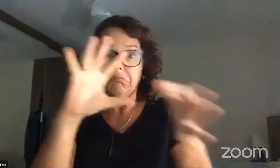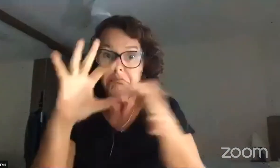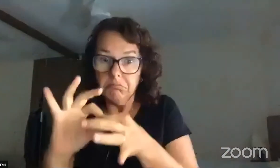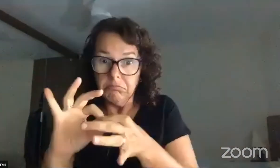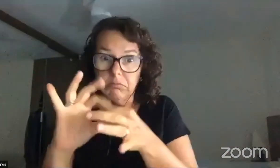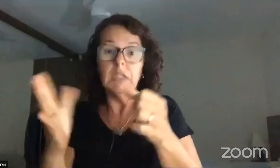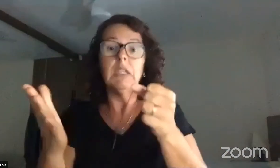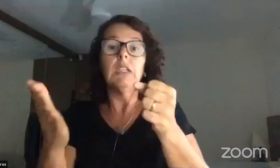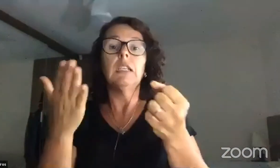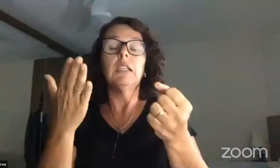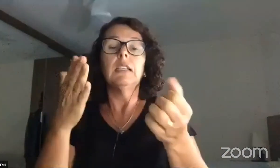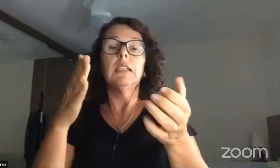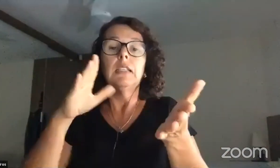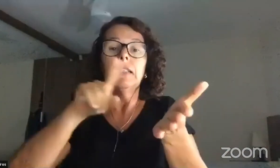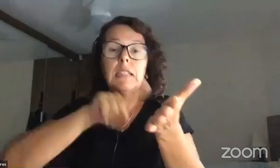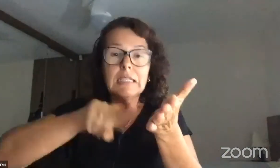Related to linguistic theory.